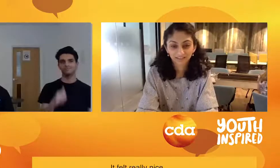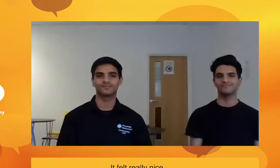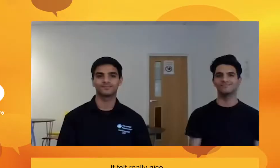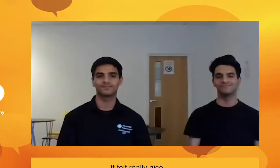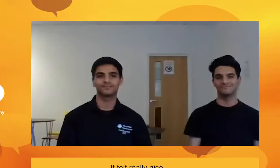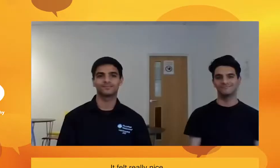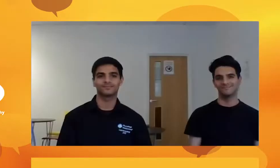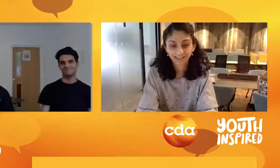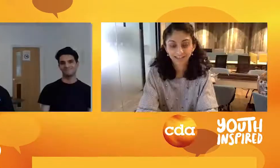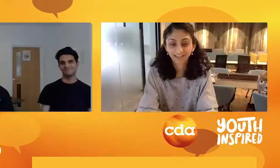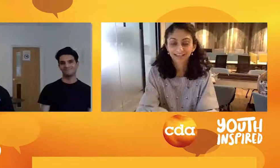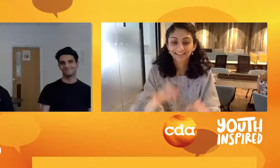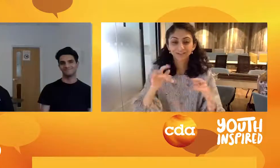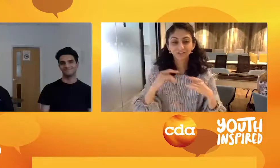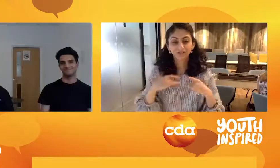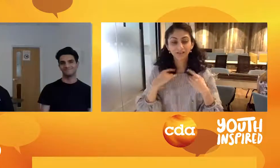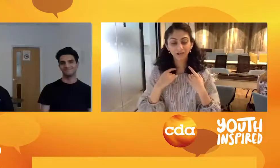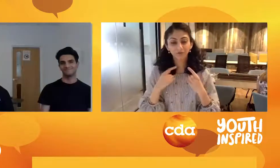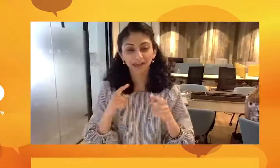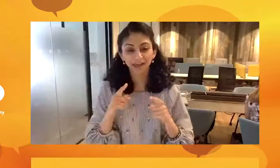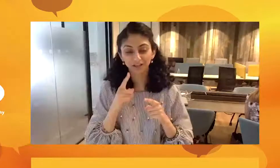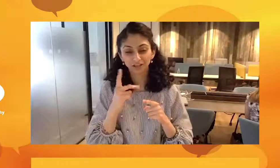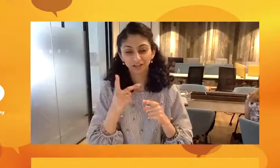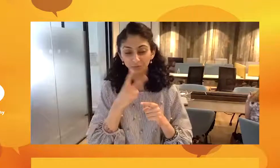It felt really nice.